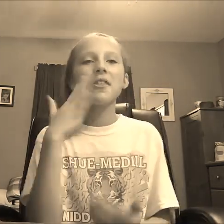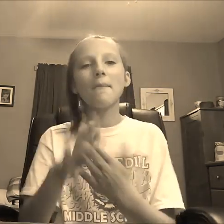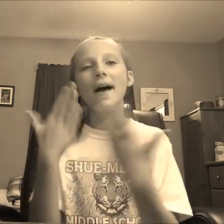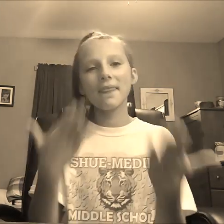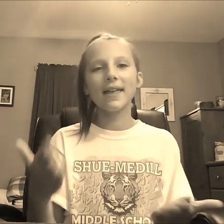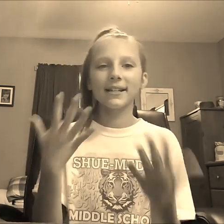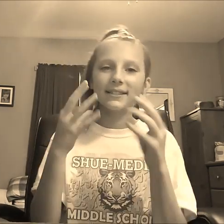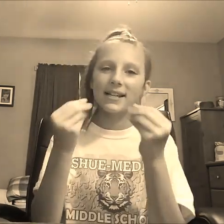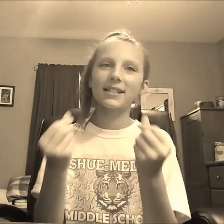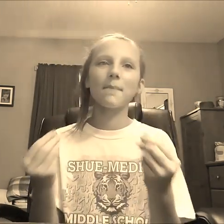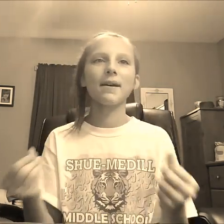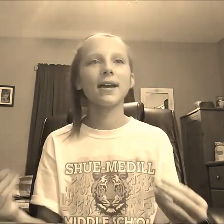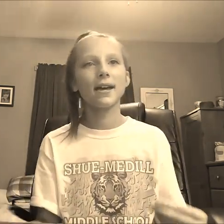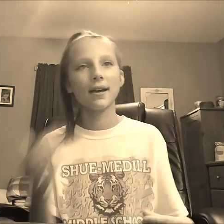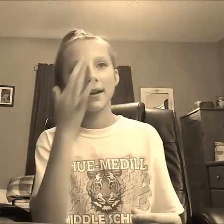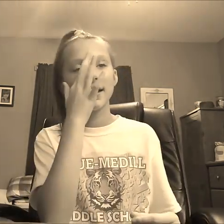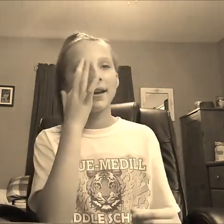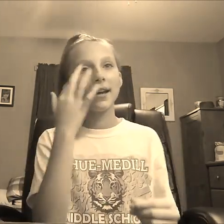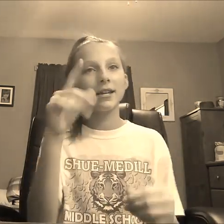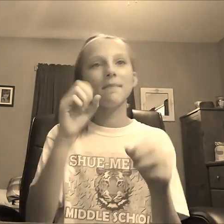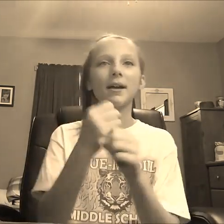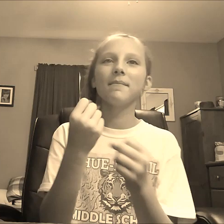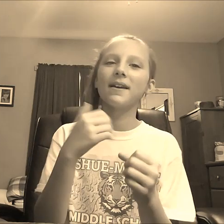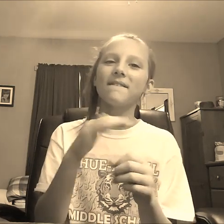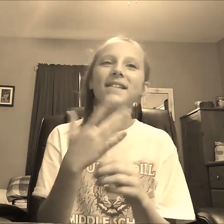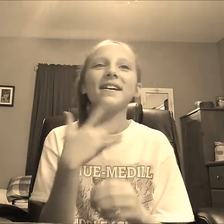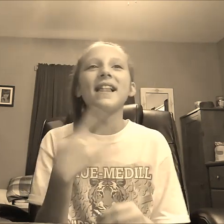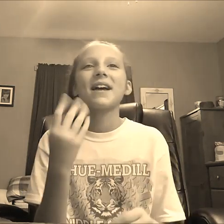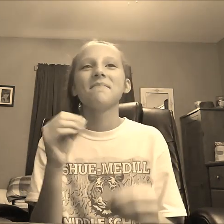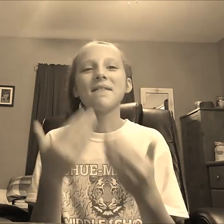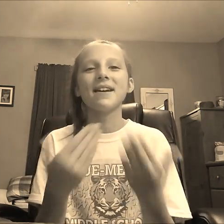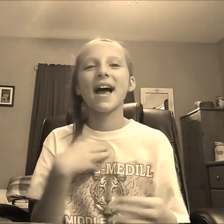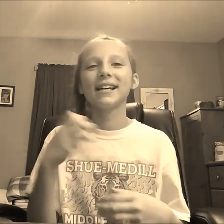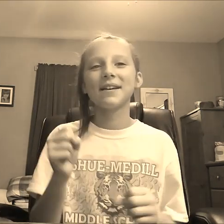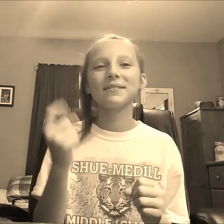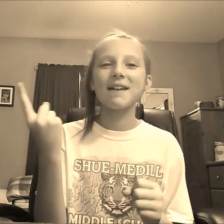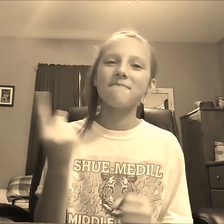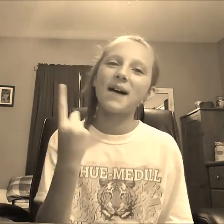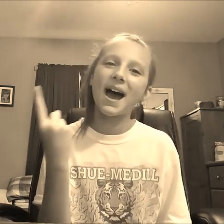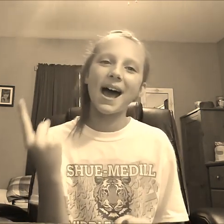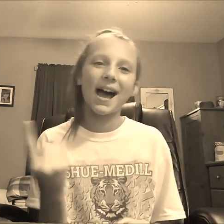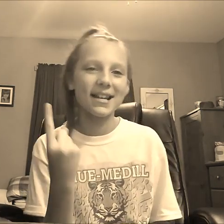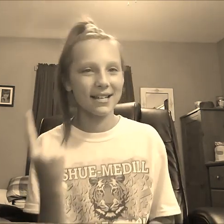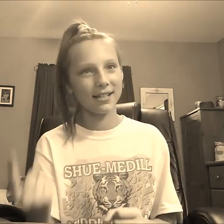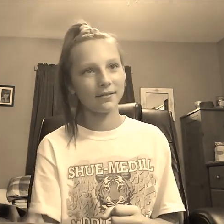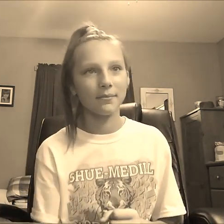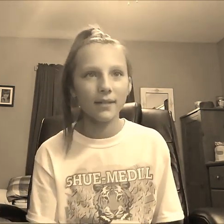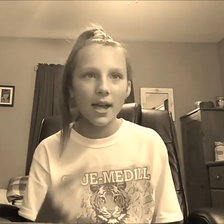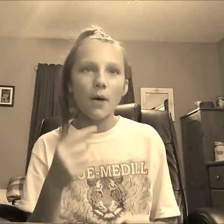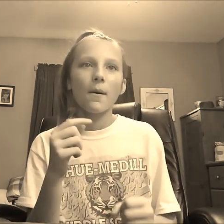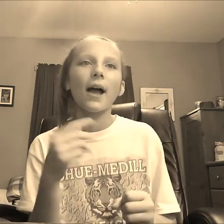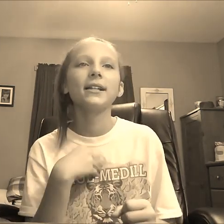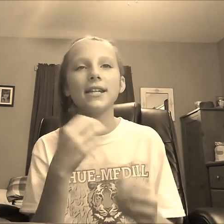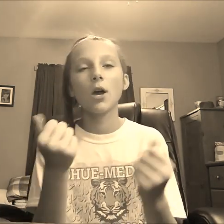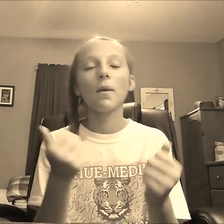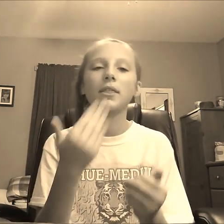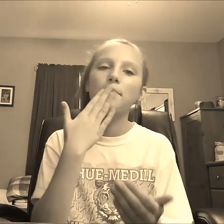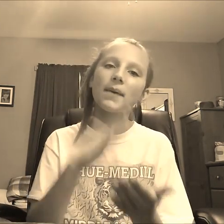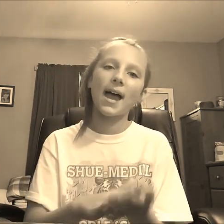all the bad things disappear You're making me feel like maybe I am somebody I can deal with the